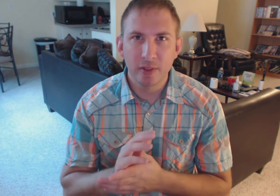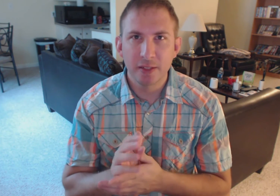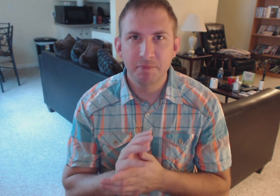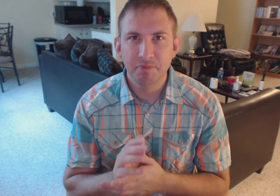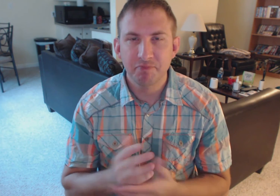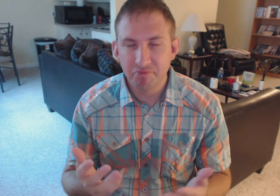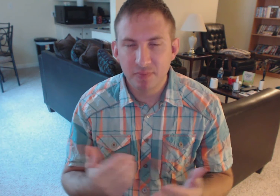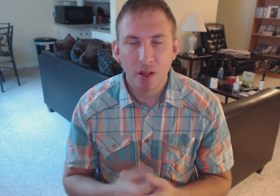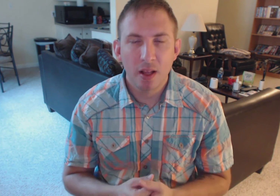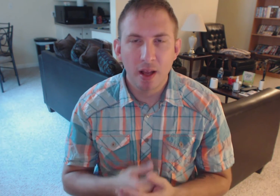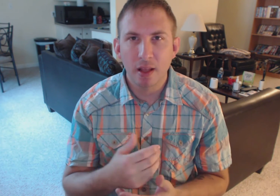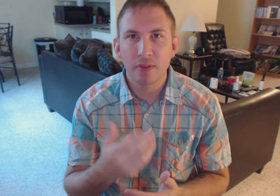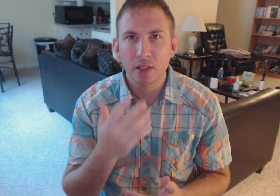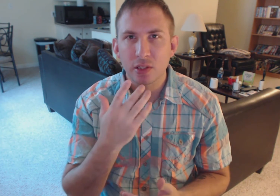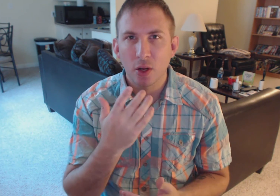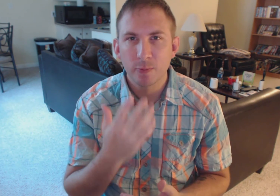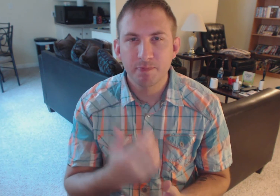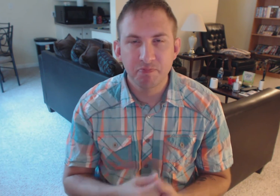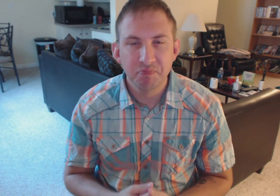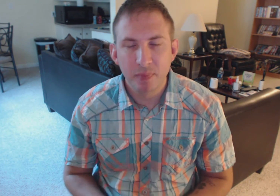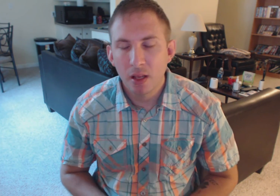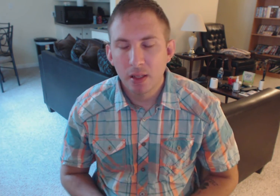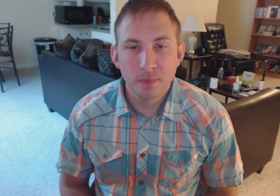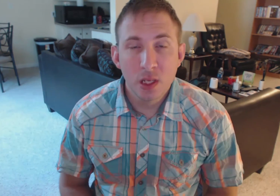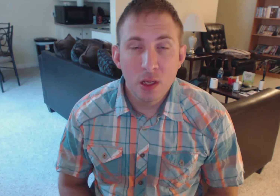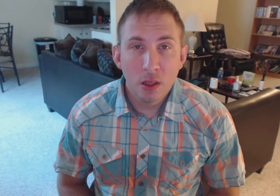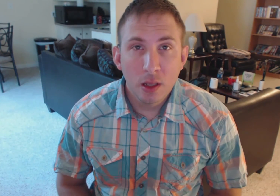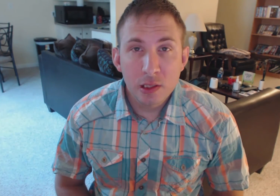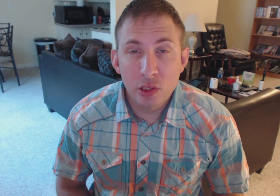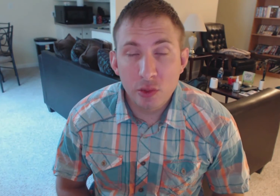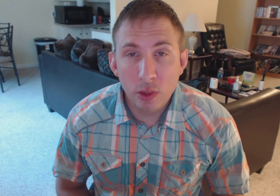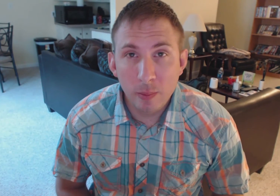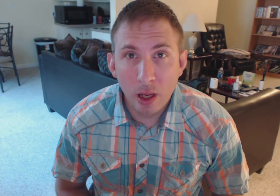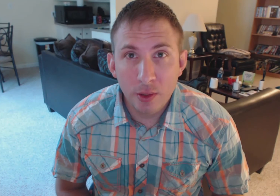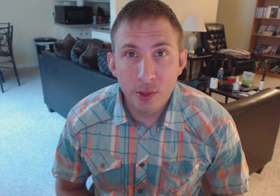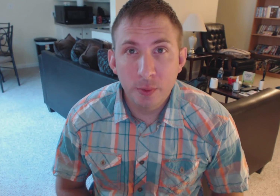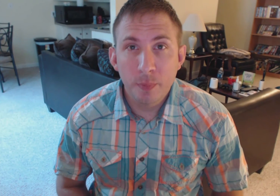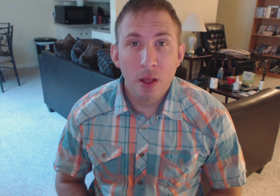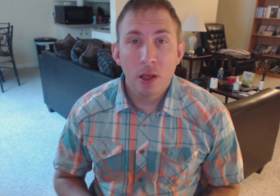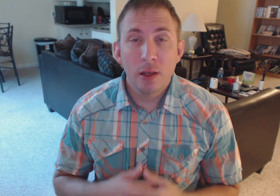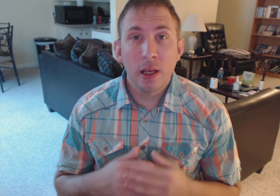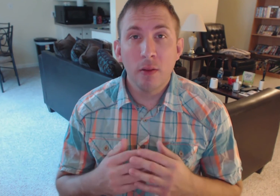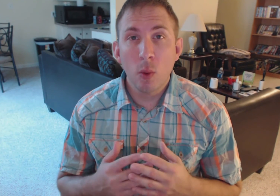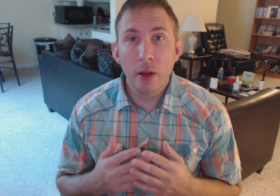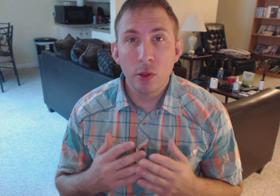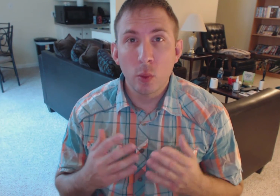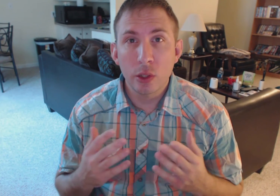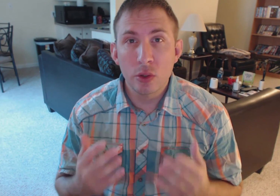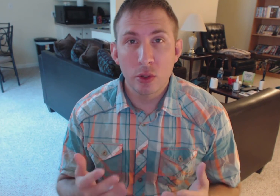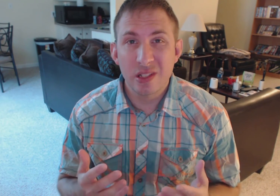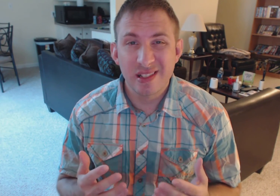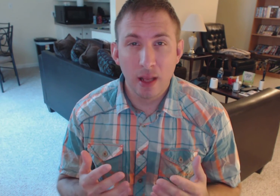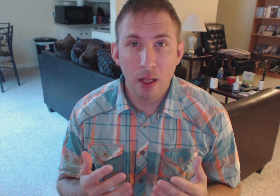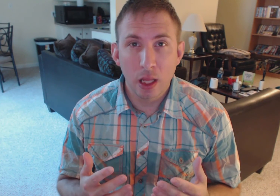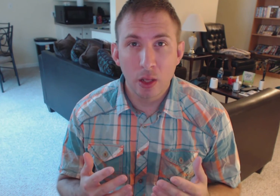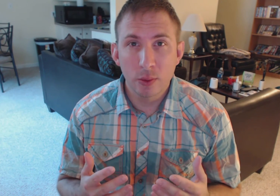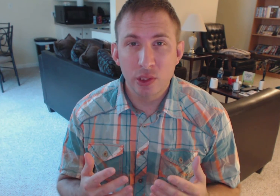movie. I like that show. Just remind you, either way when you use the sign language,